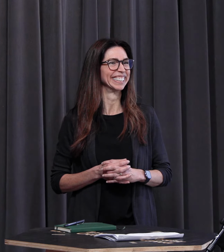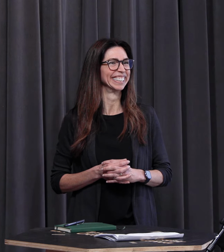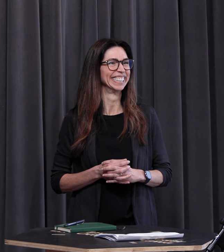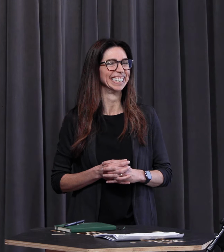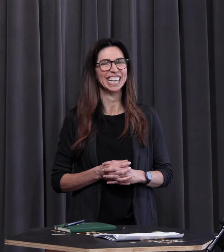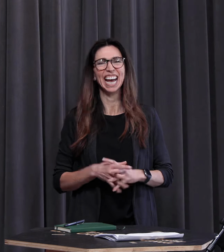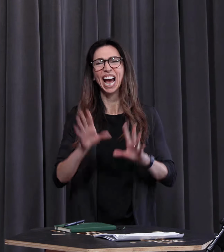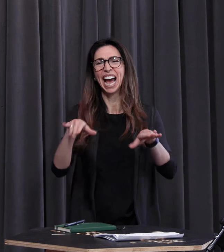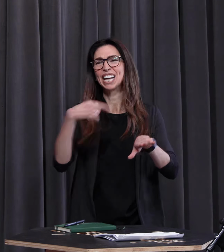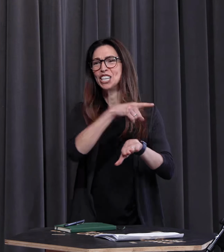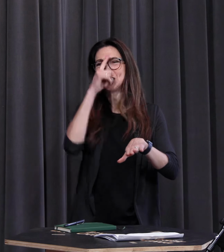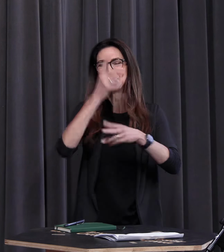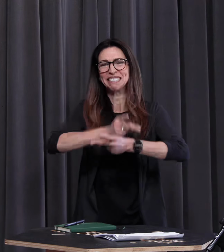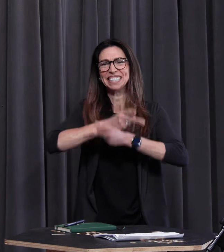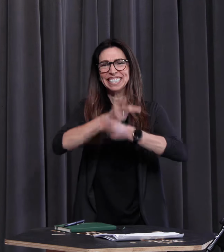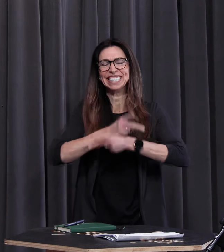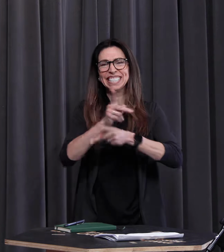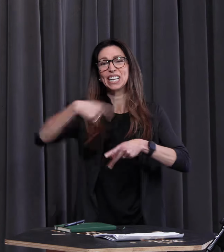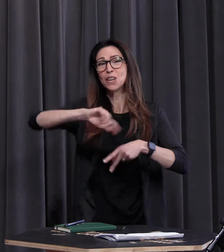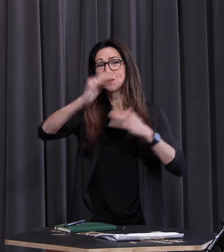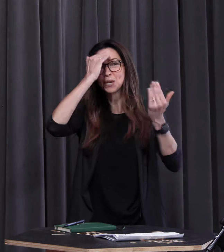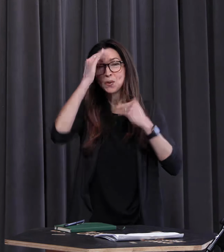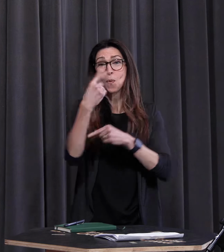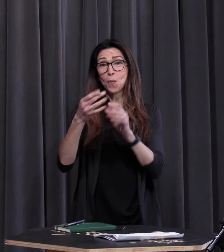leave at a particular time, so she's going to take care of that.